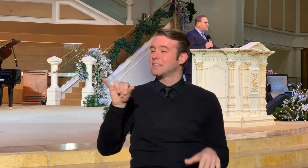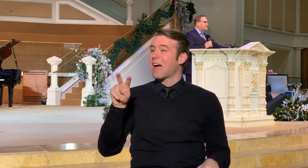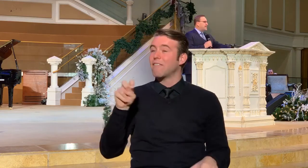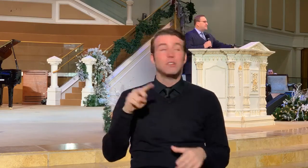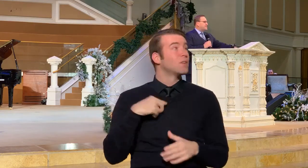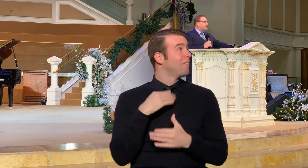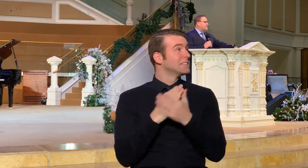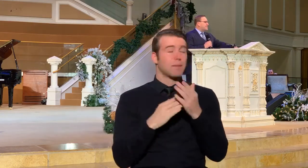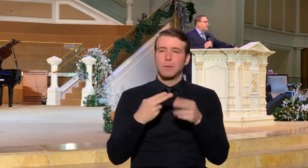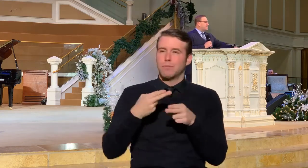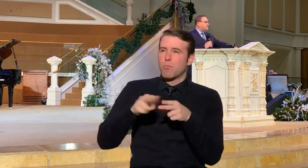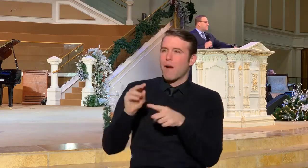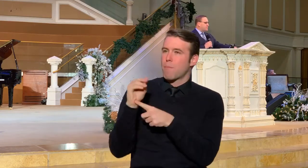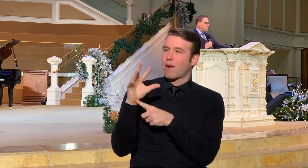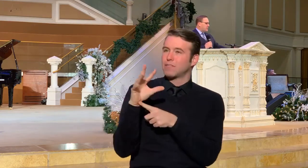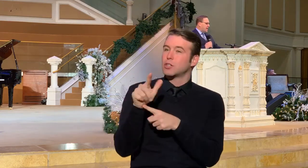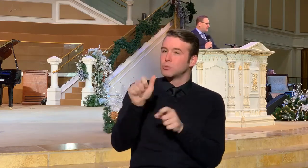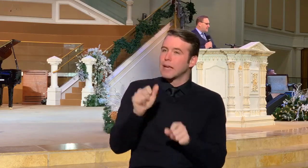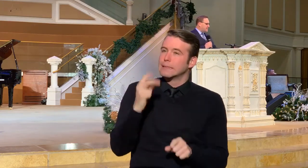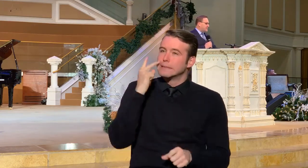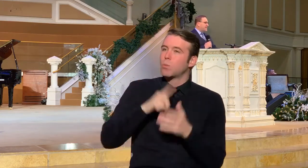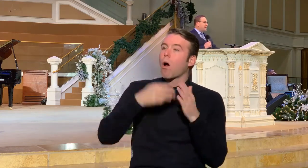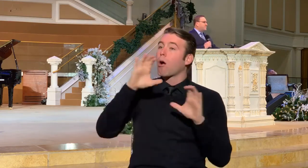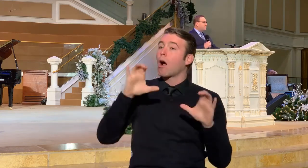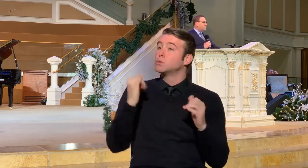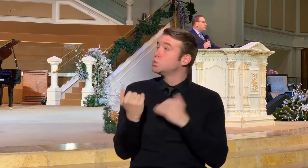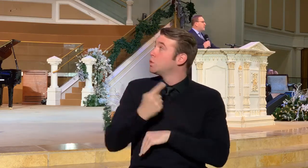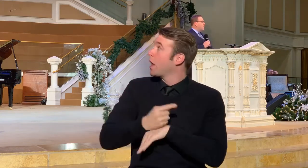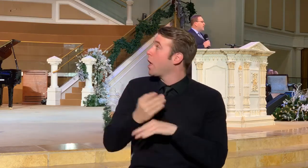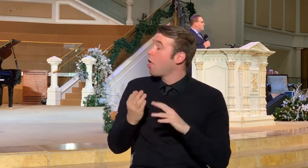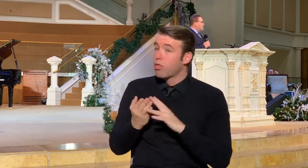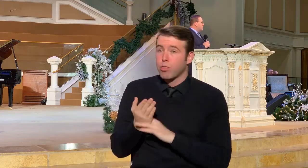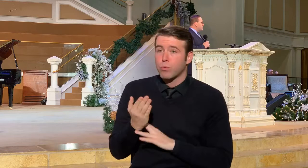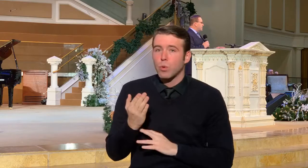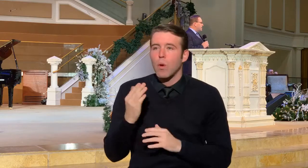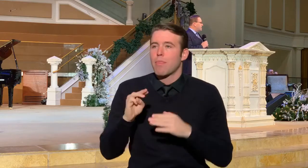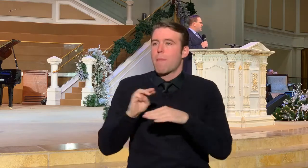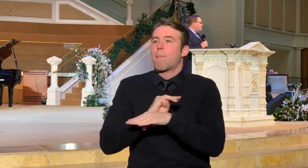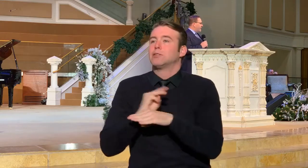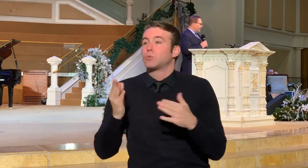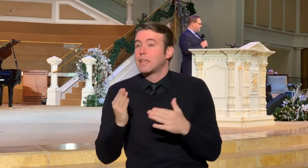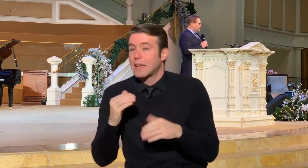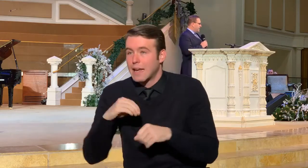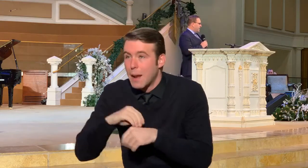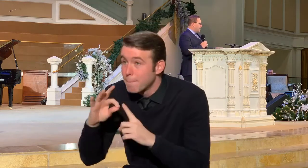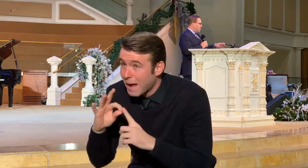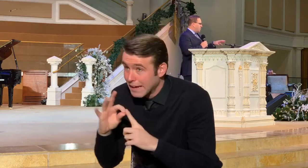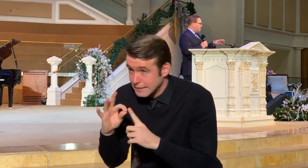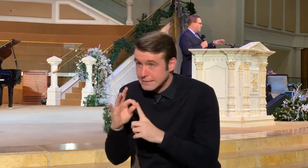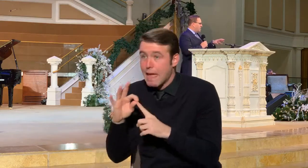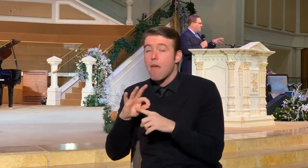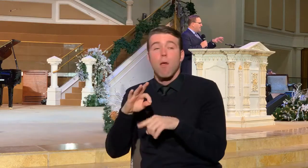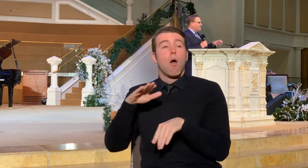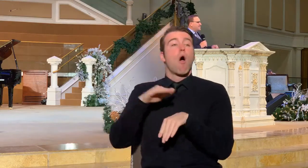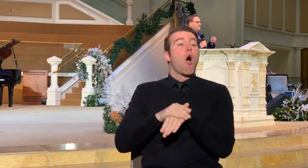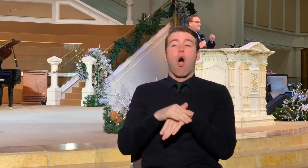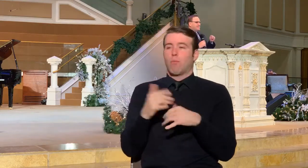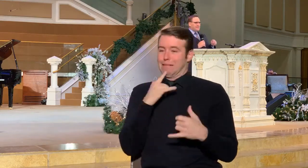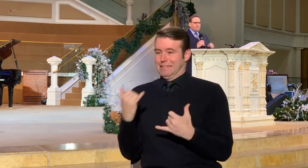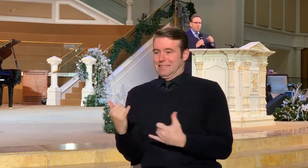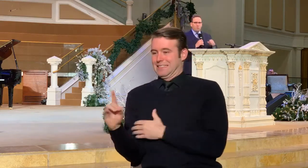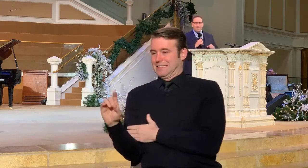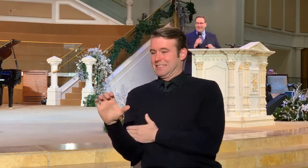little presentation to let you see what God did today through the ministry here in Pakistan on